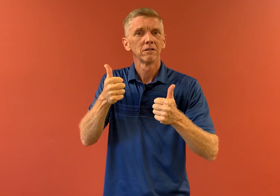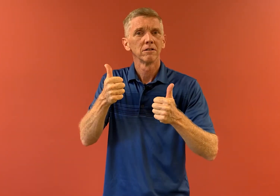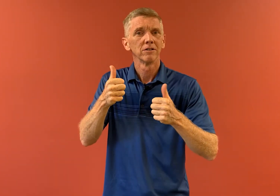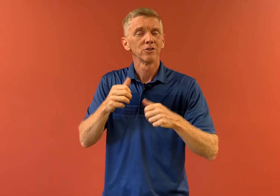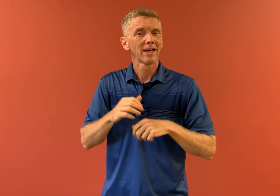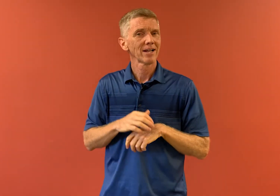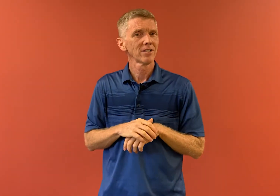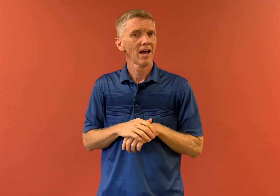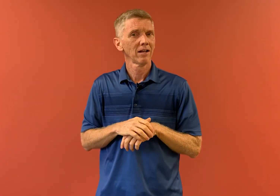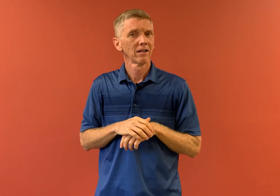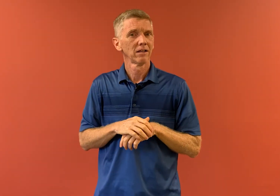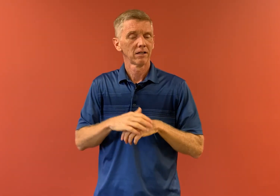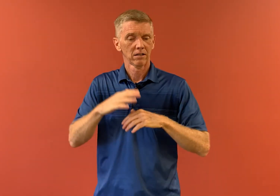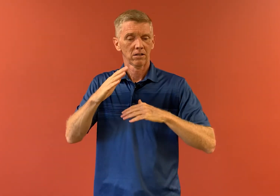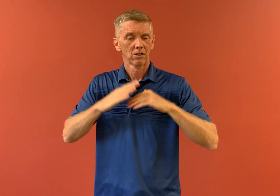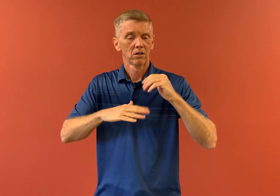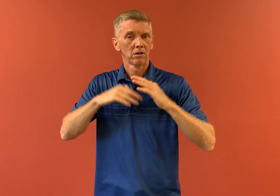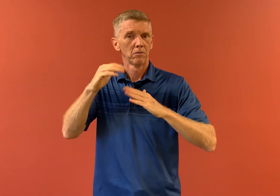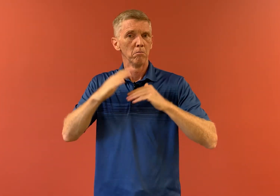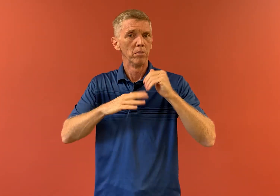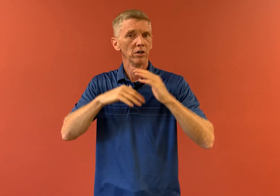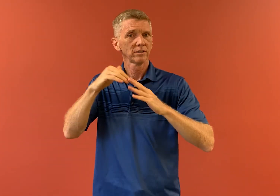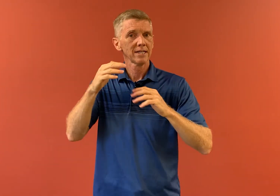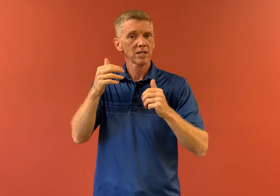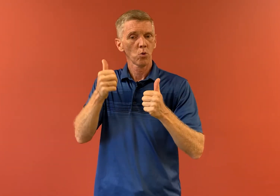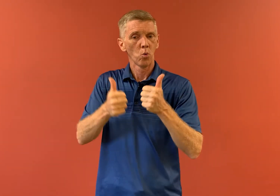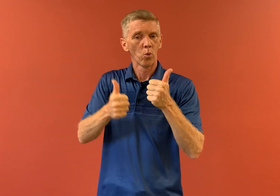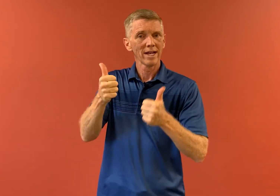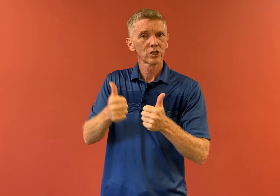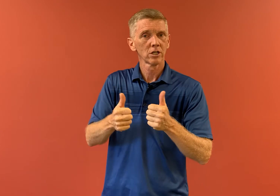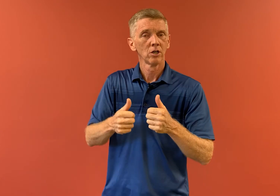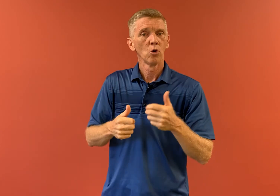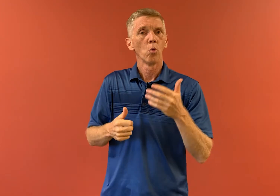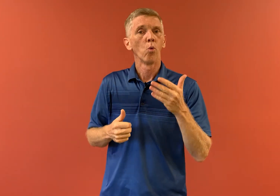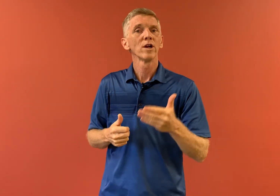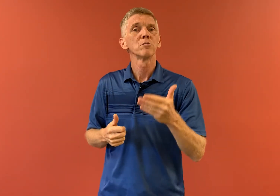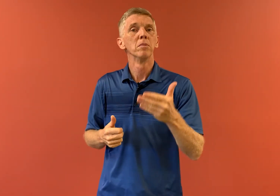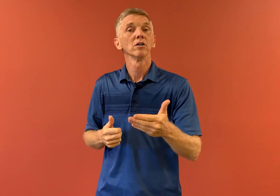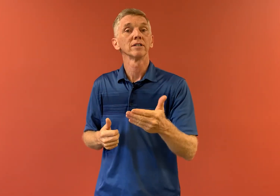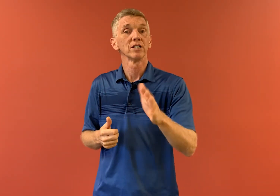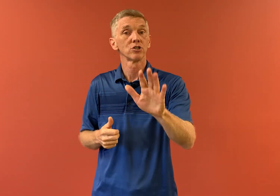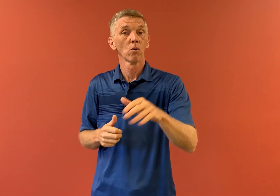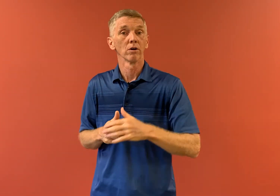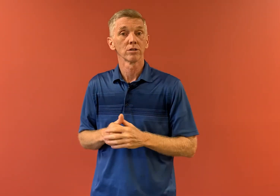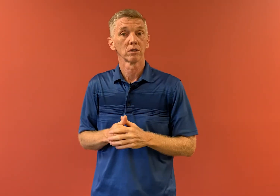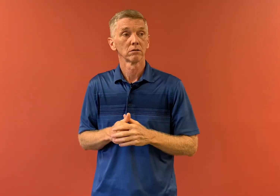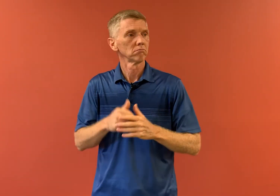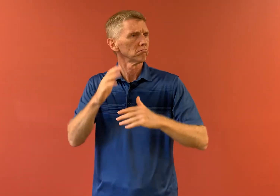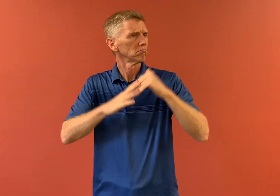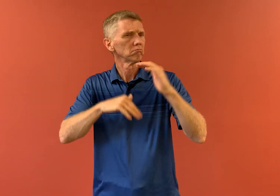Did you catch that? Building, which building is yours?